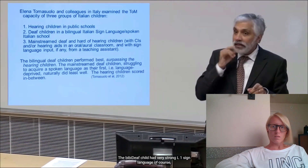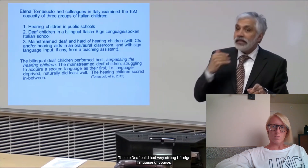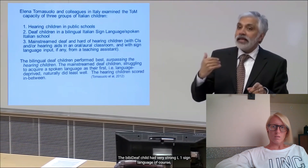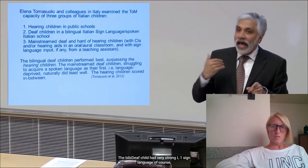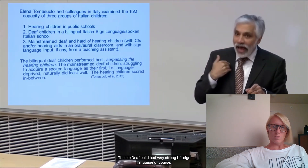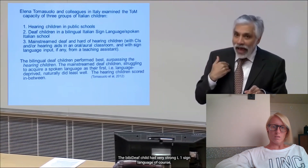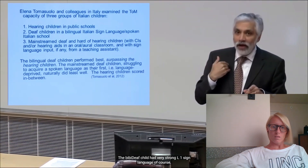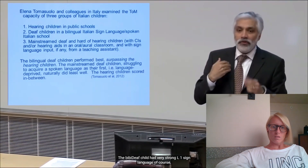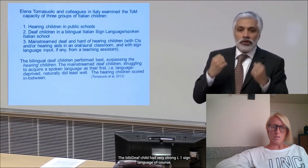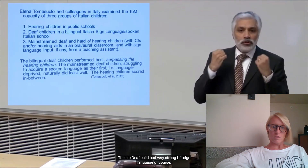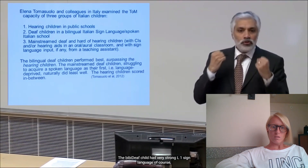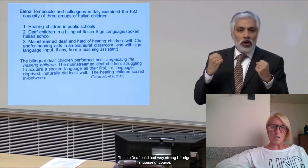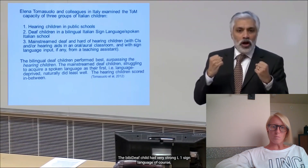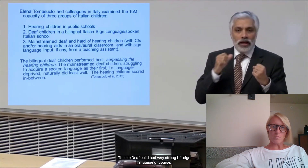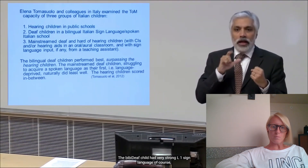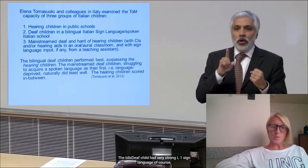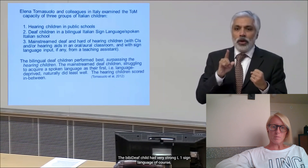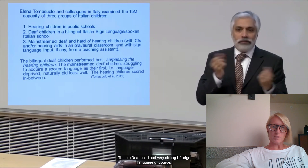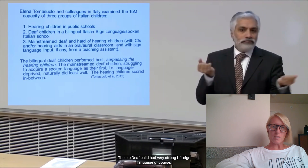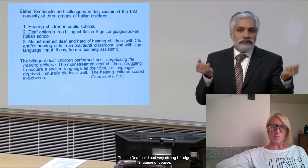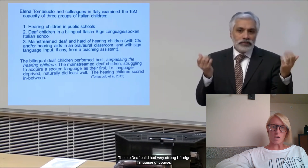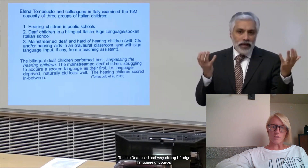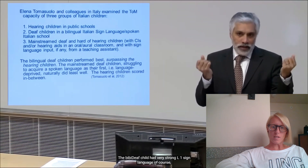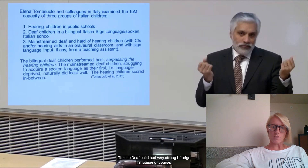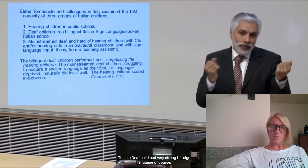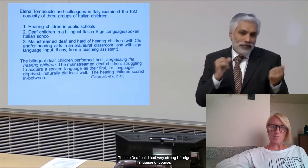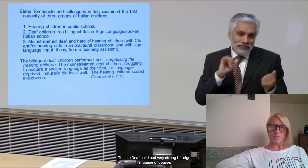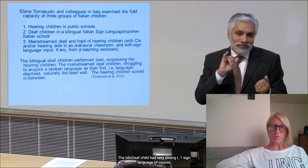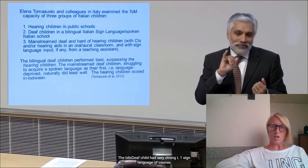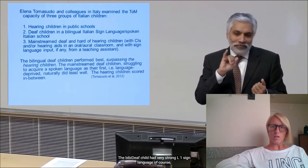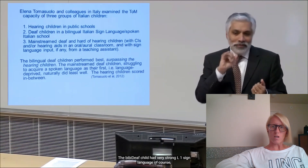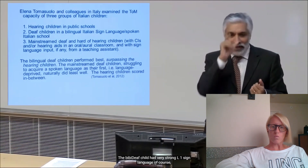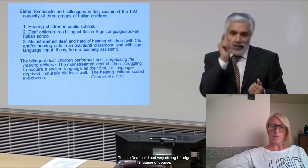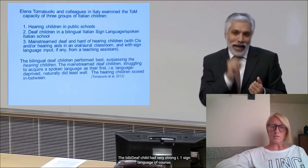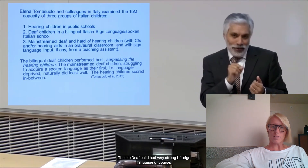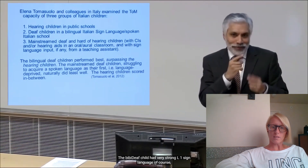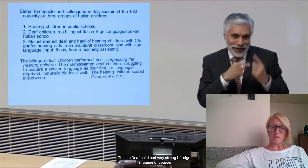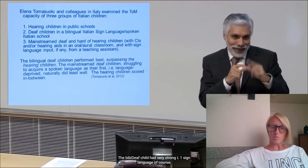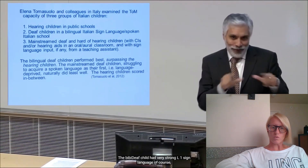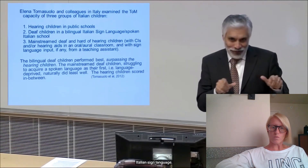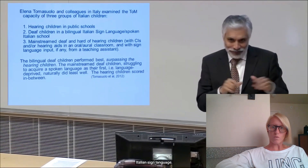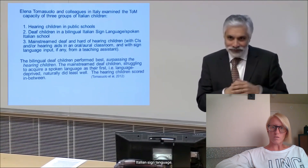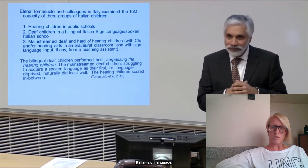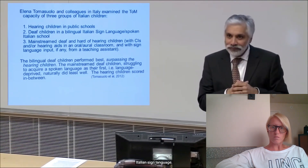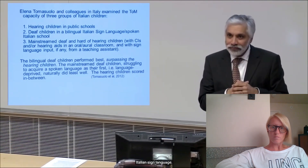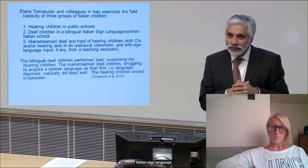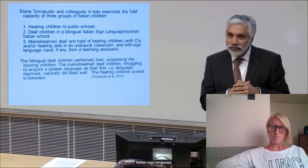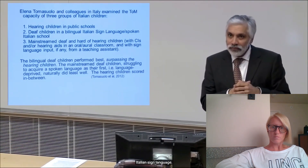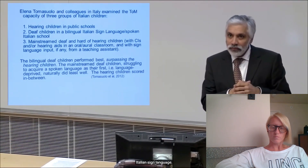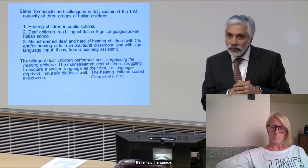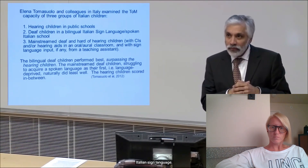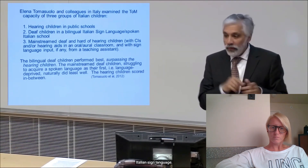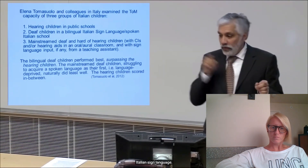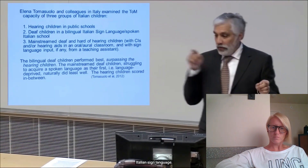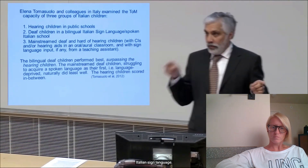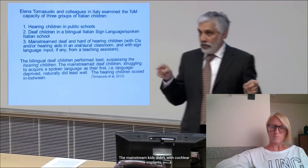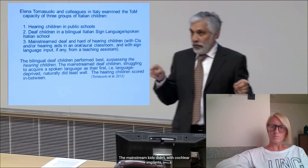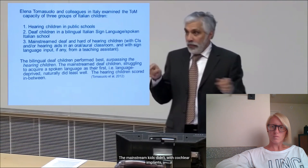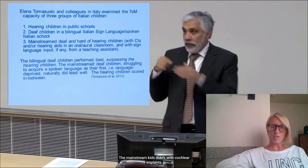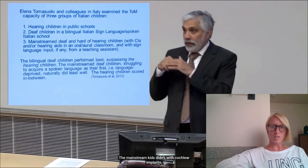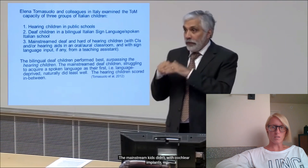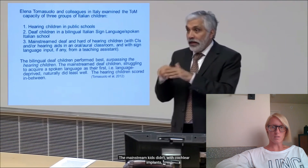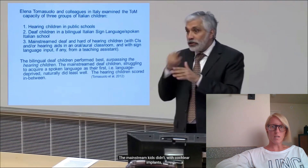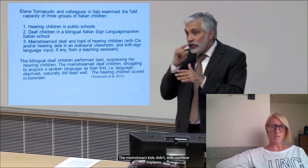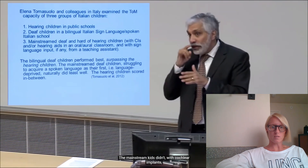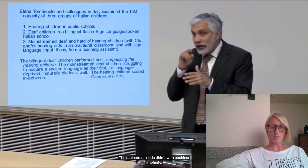The deaf child had very strong L1 sign language, of course, Italian sign language. And